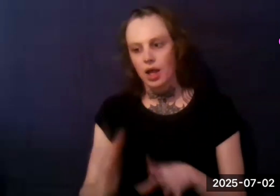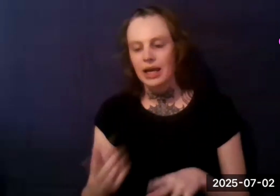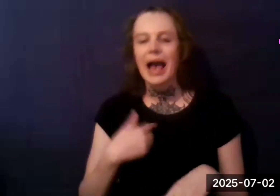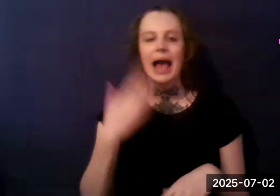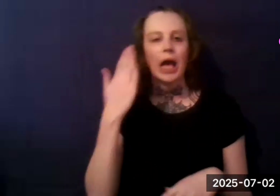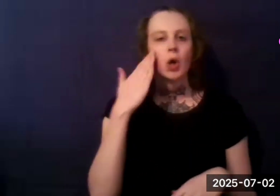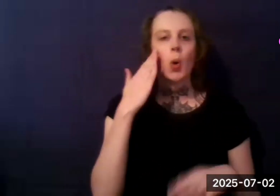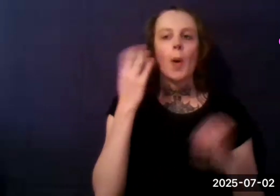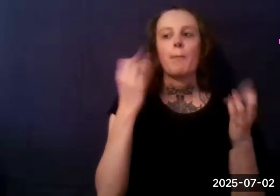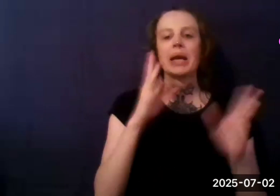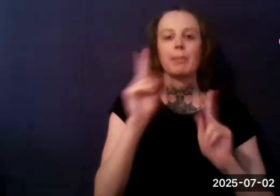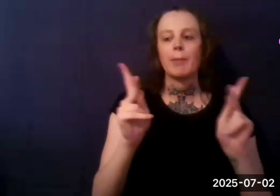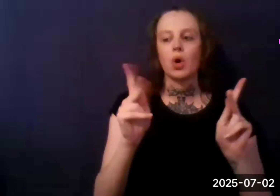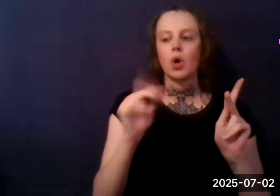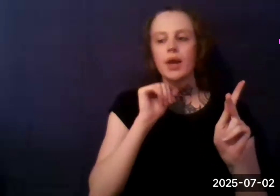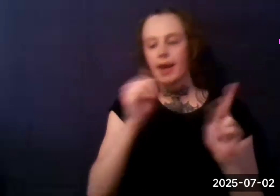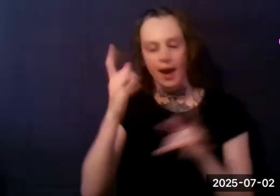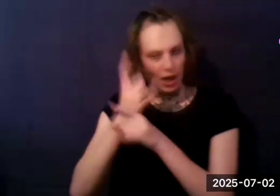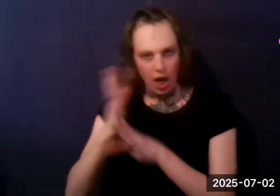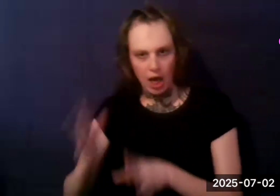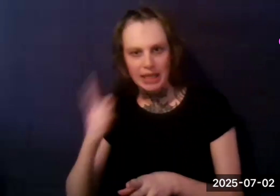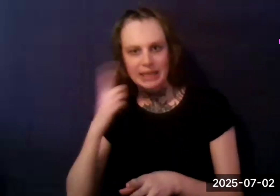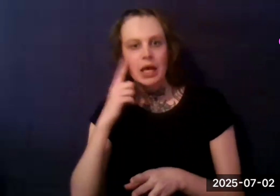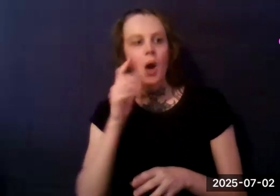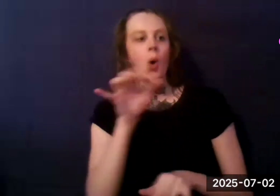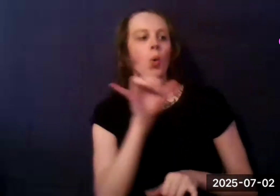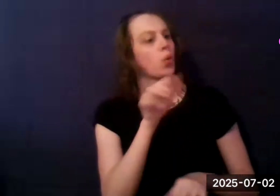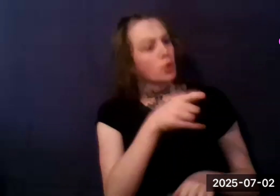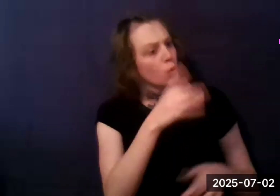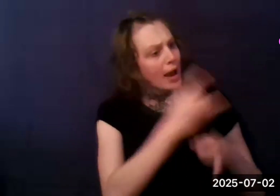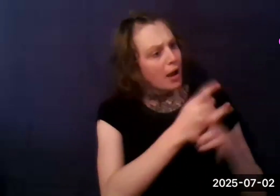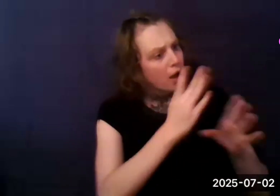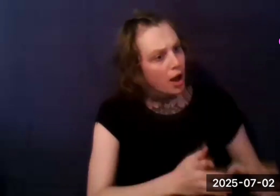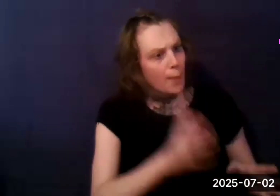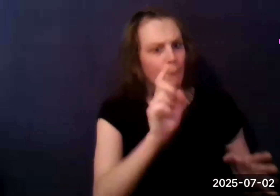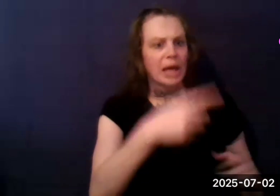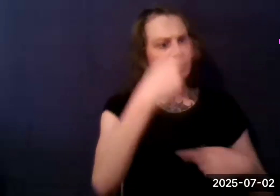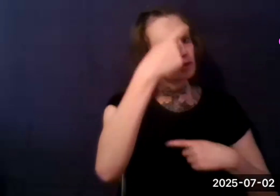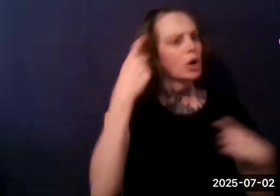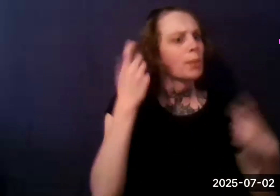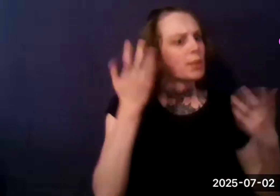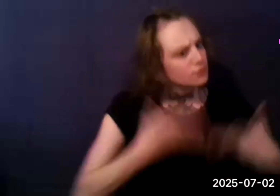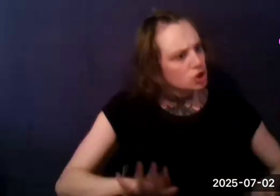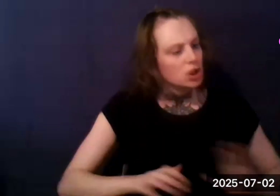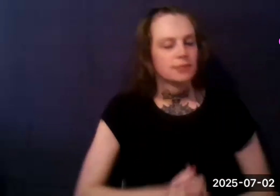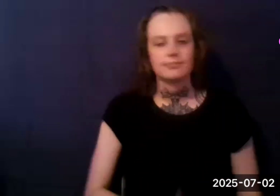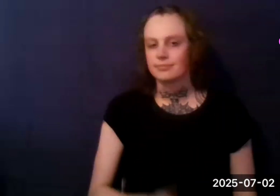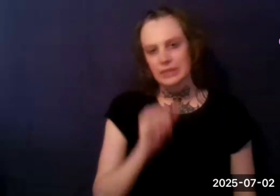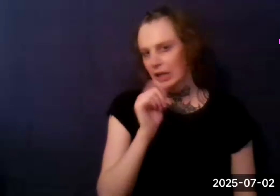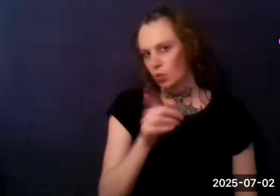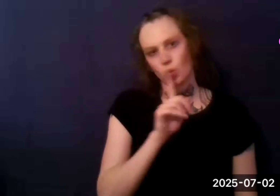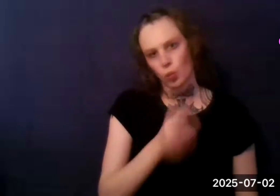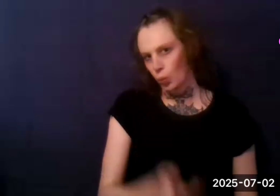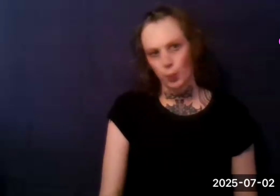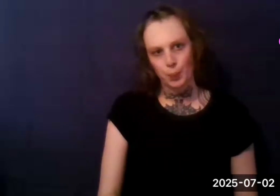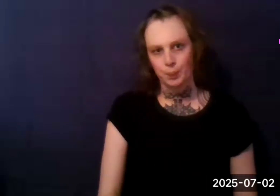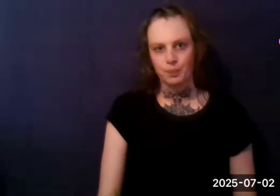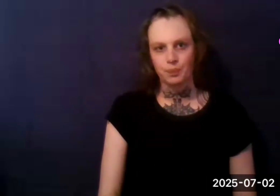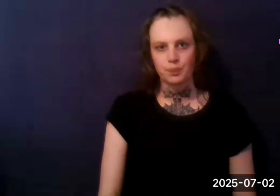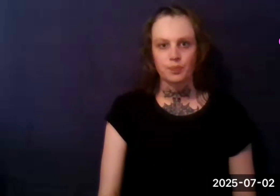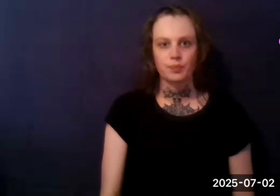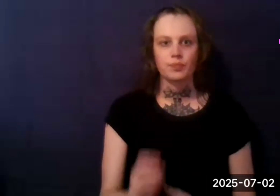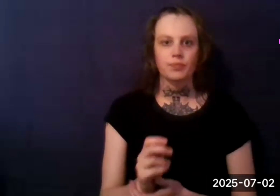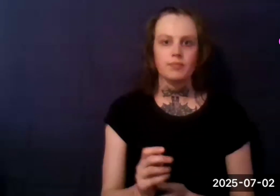to you. So I was like starting off with that. But if you asked me when I was like a teenager, I'd be like, oh yeah, like it's definitely